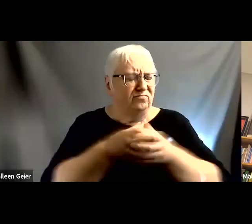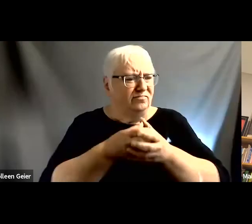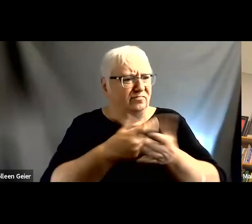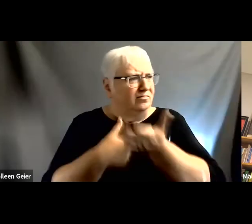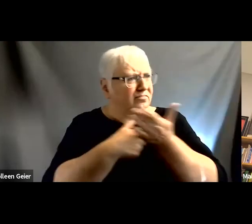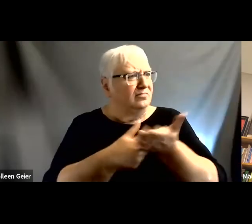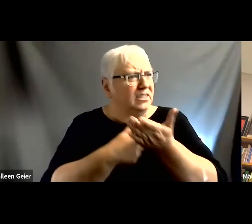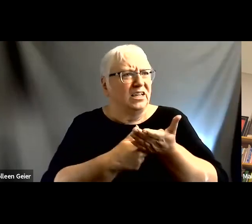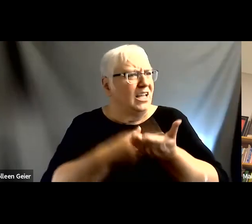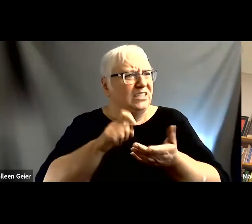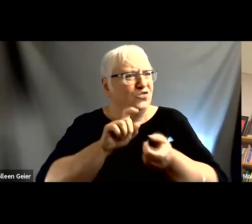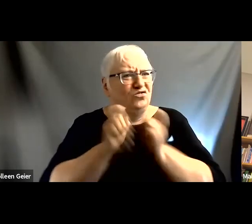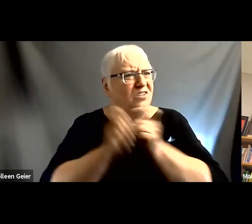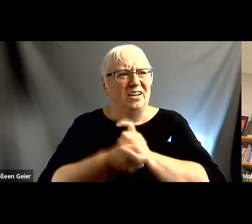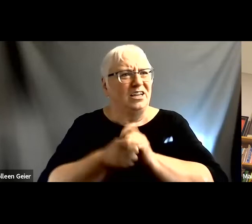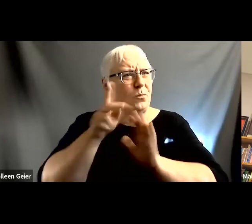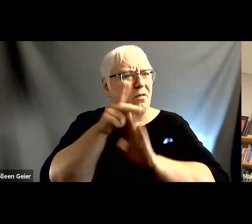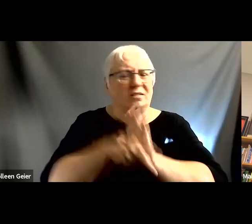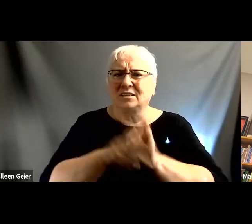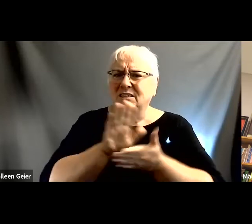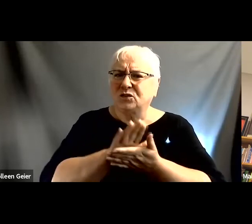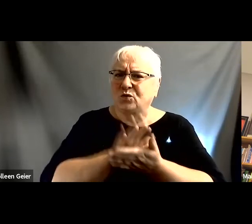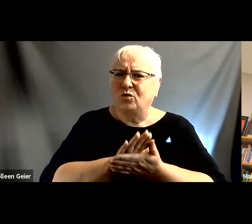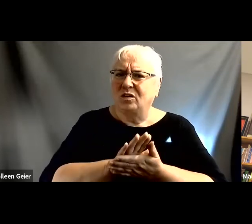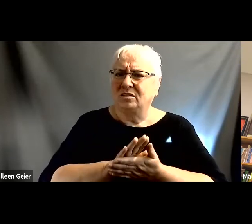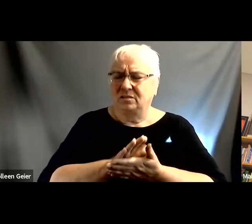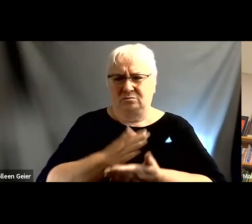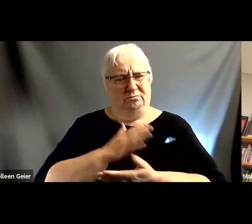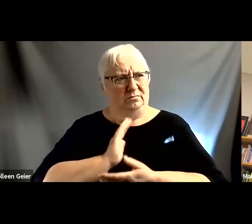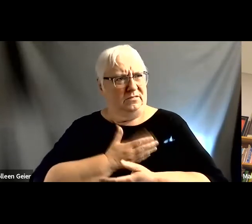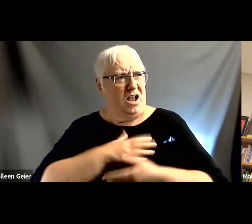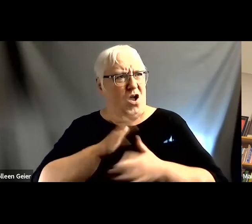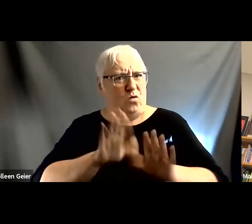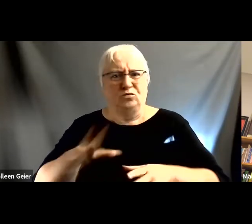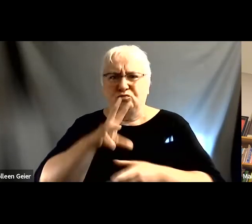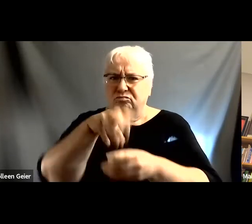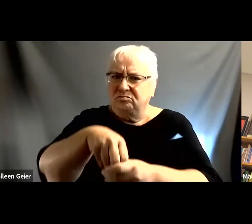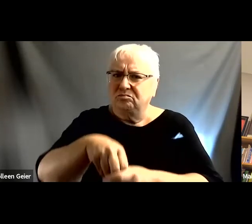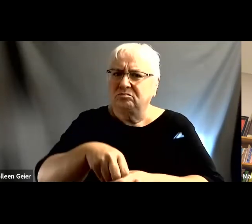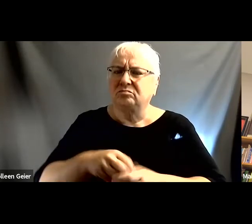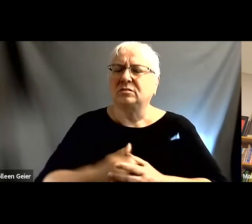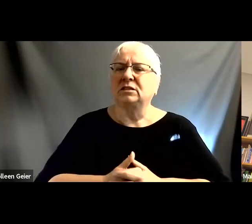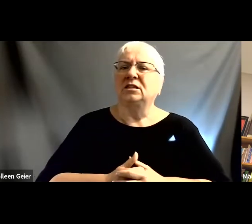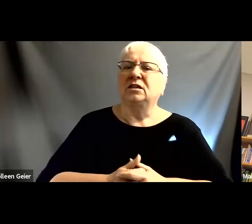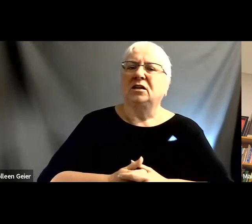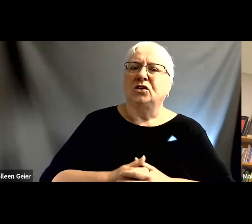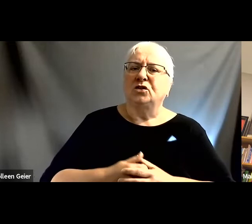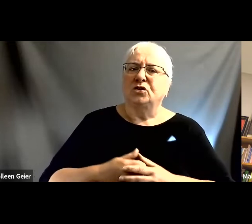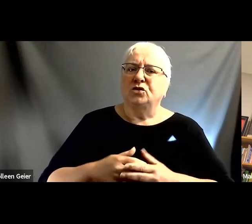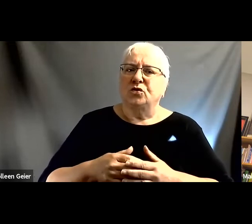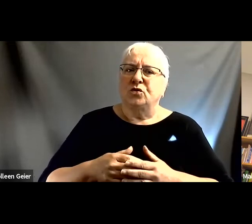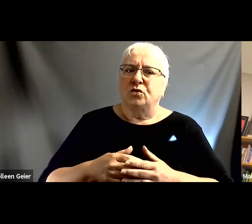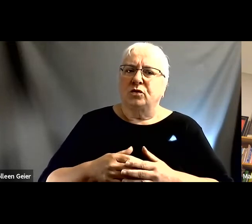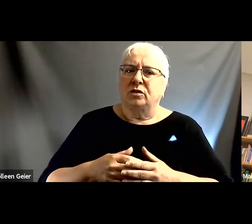a change in the policies. So slowly, I think this exclusion became kind